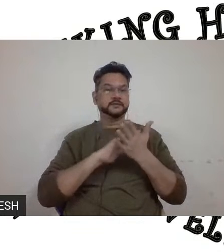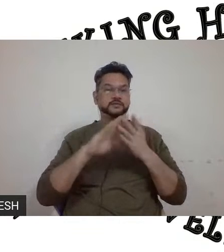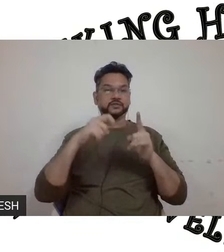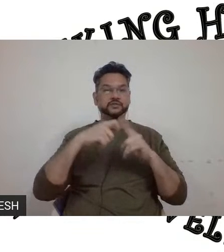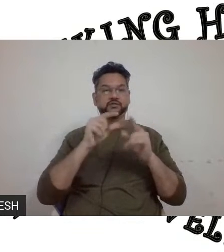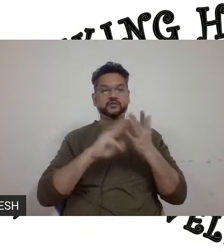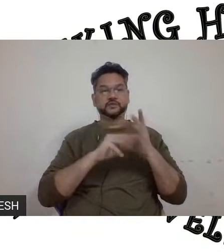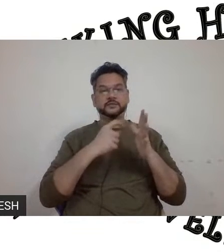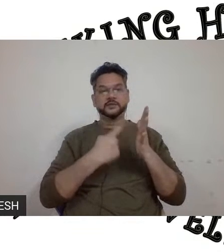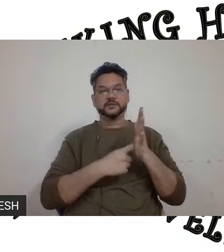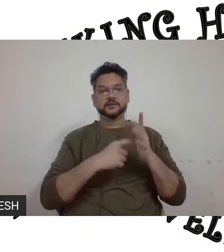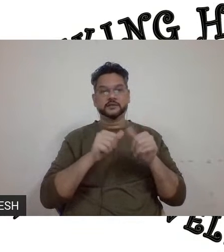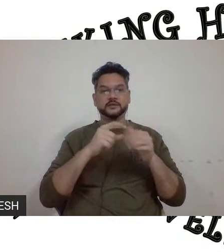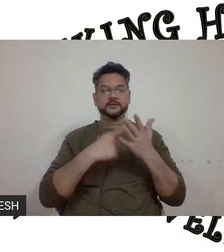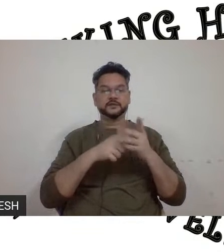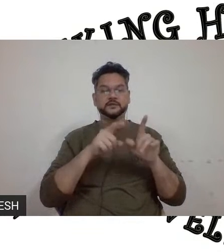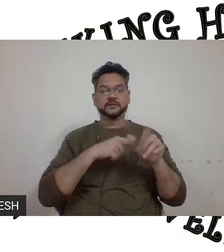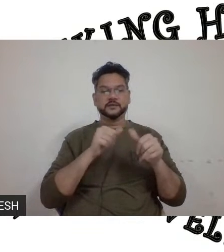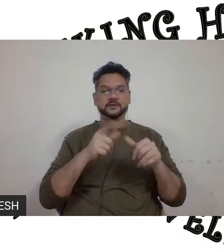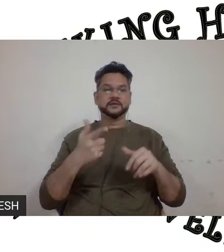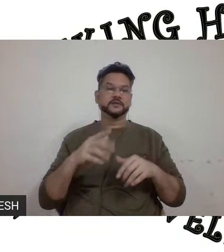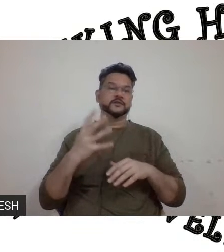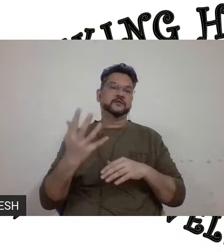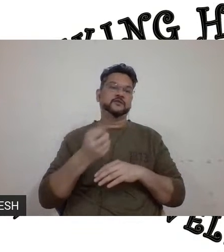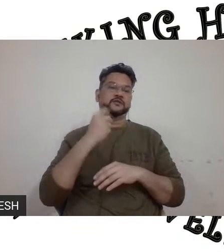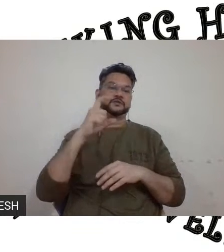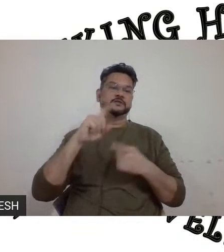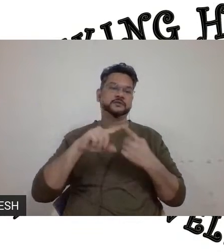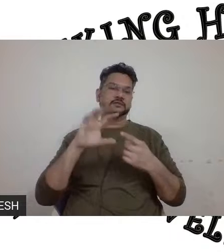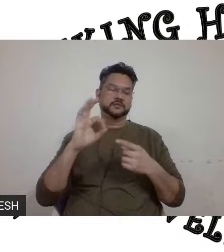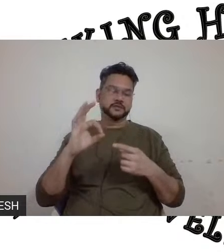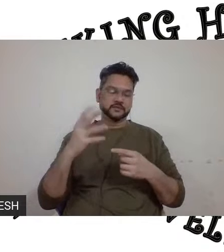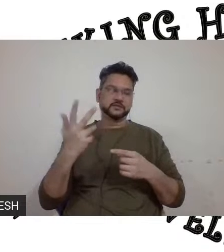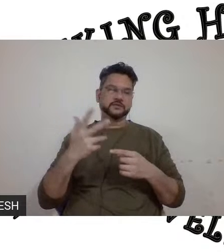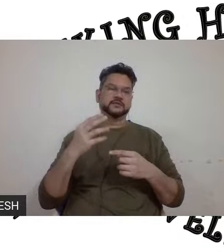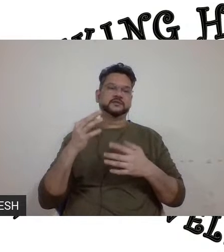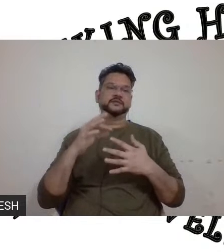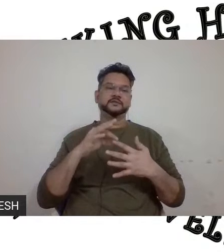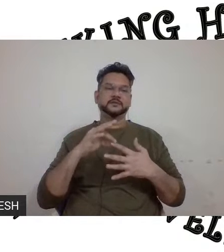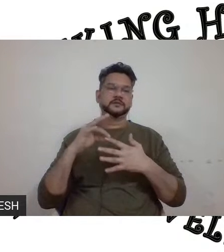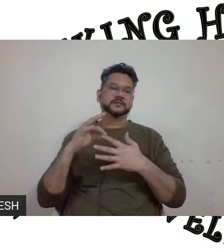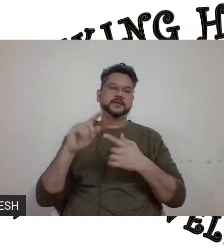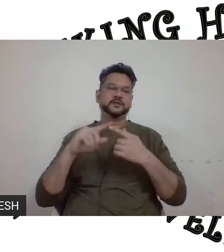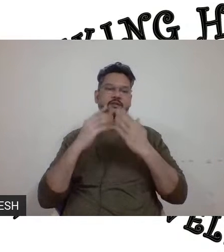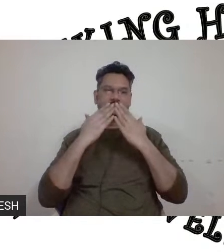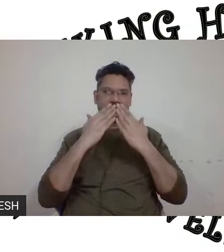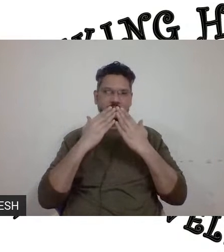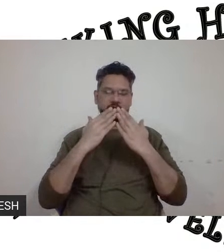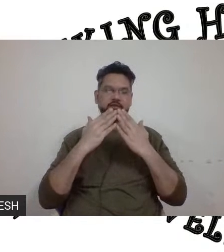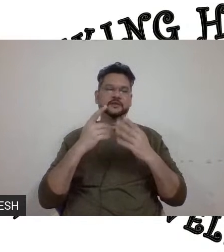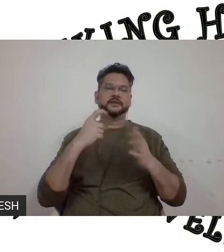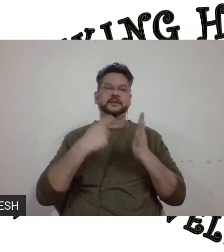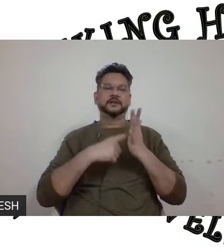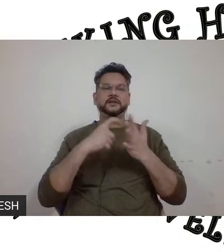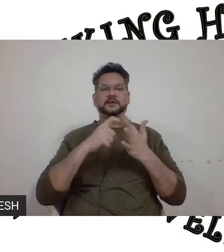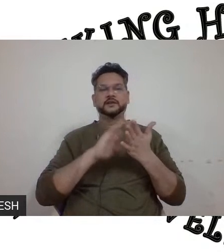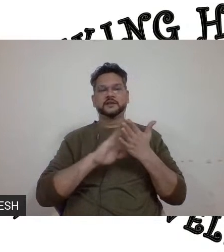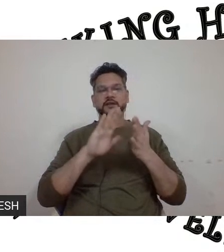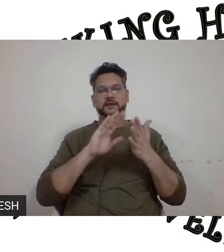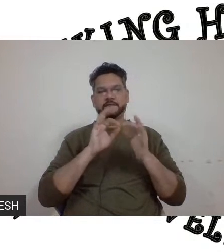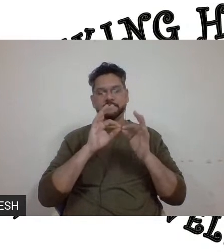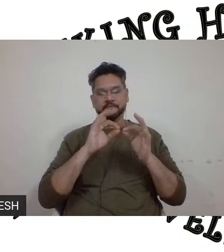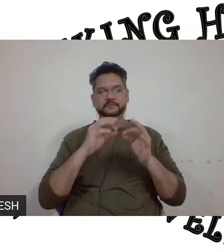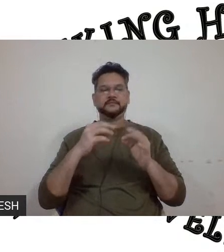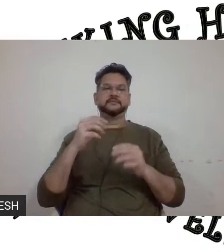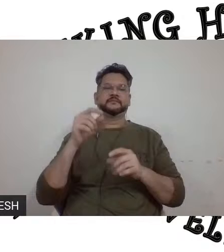founder, CEO, Global Firm of Special Educator Rehabilitation Professional and Person with Disabilities. Currently,